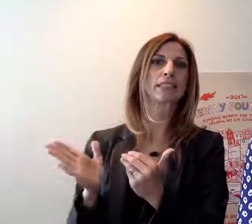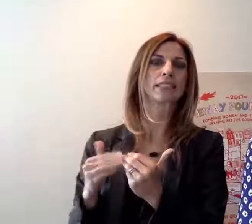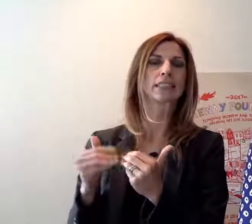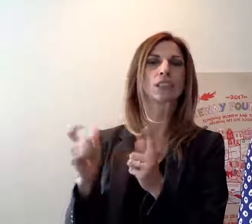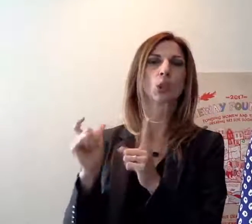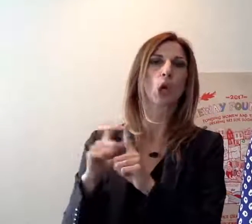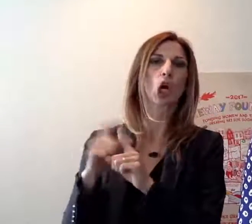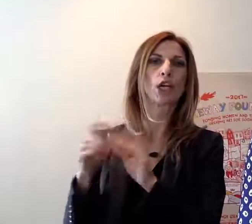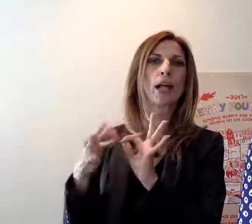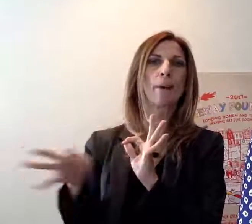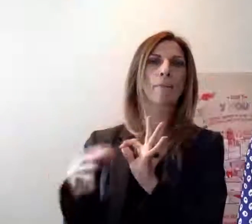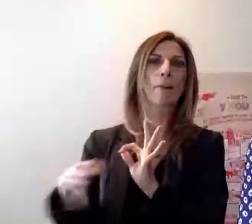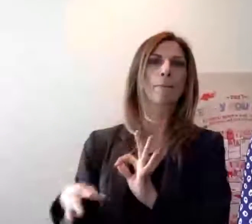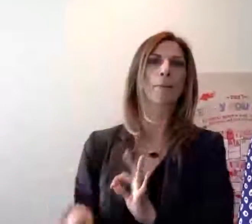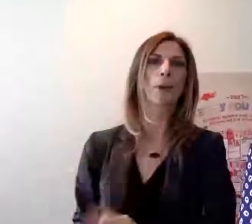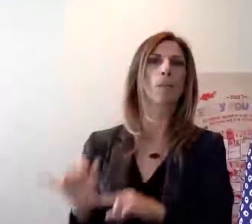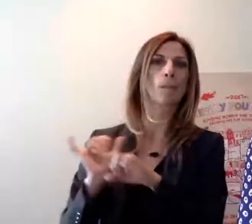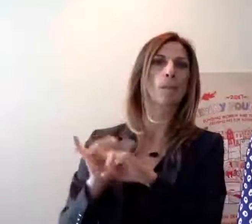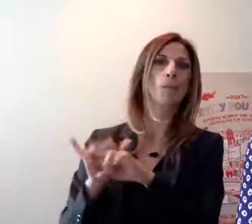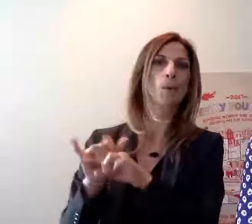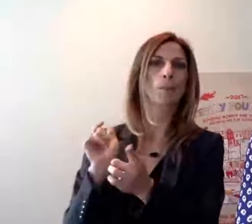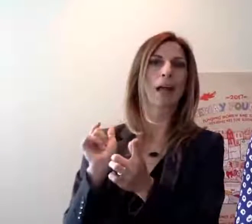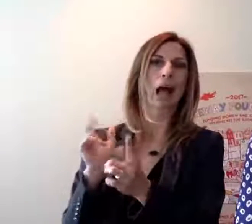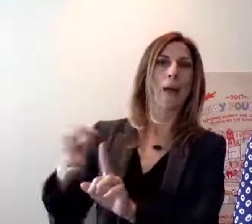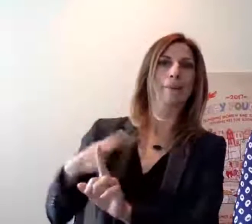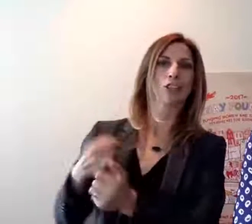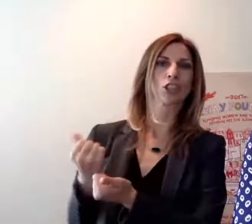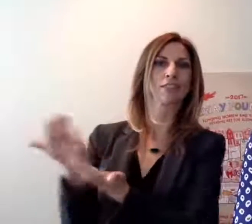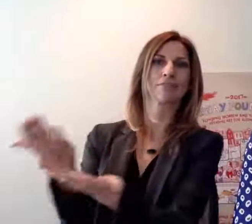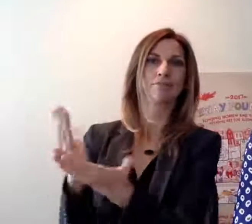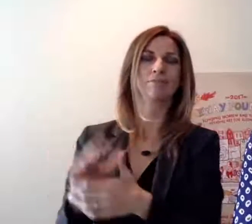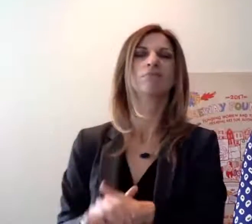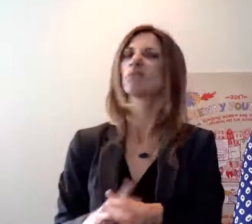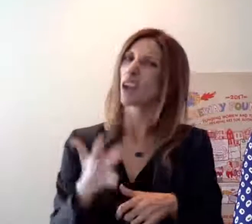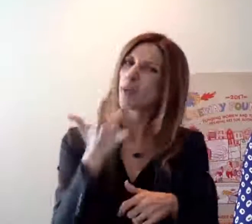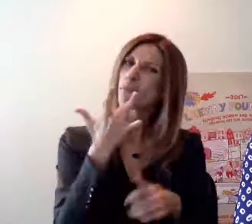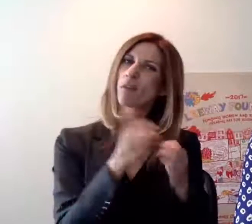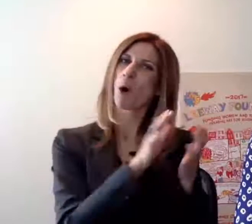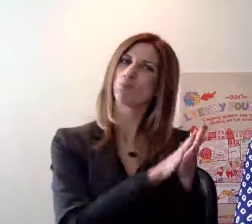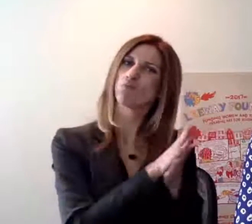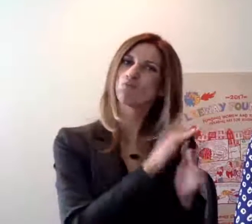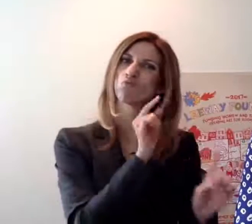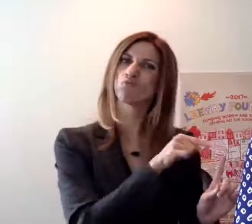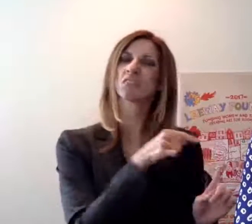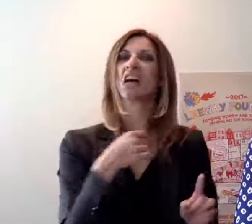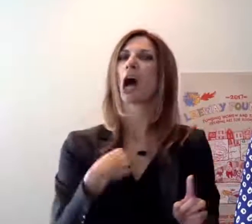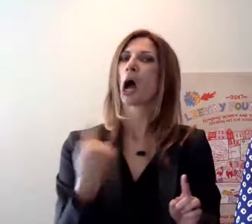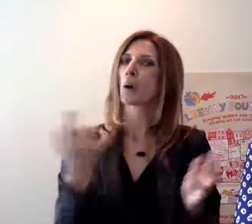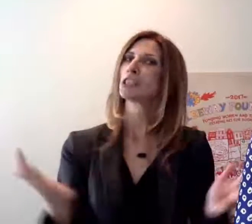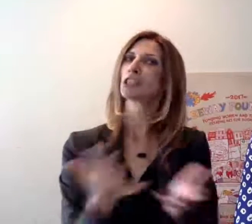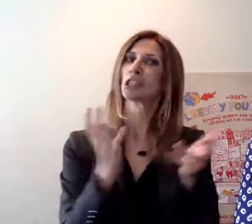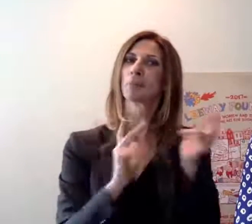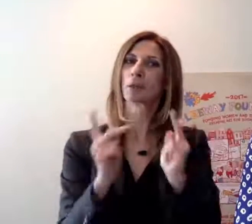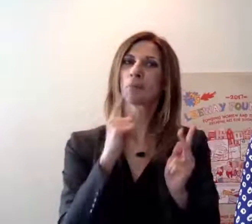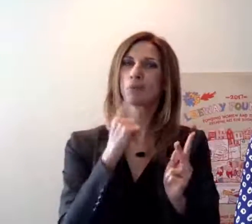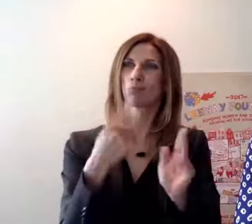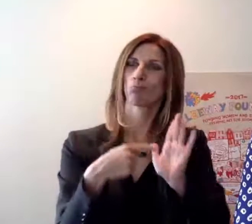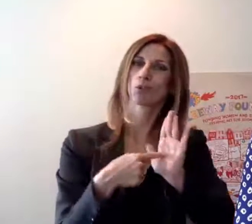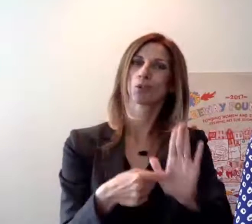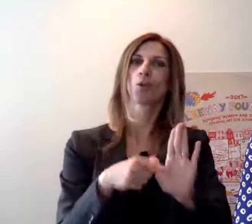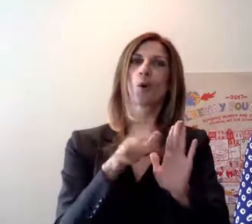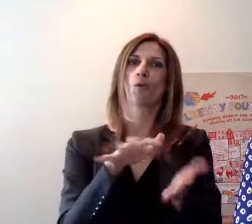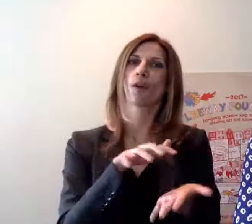wordy, written application. So I always encourage folks to be as